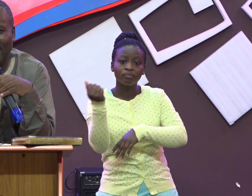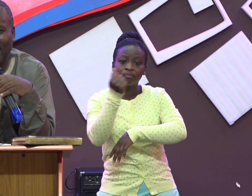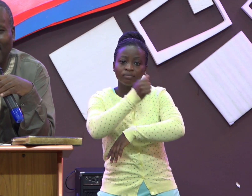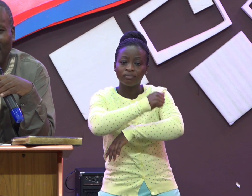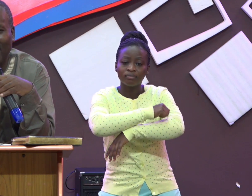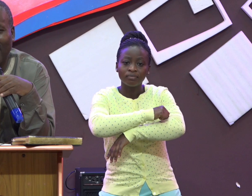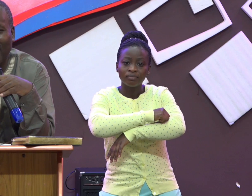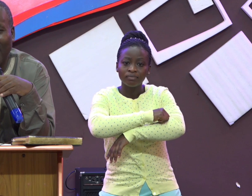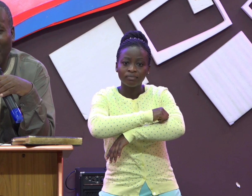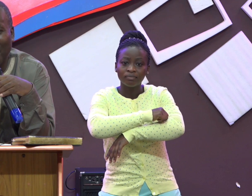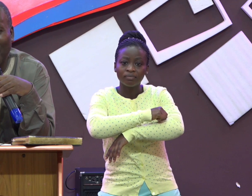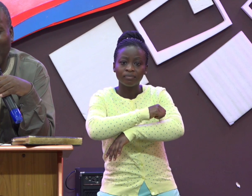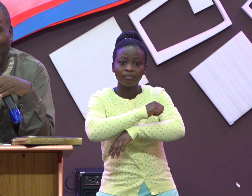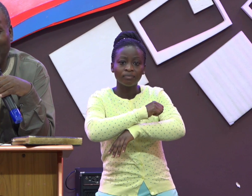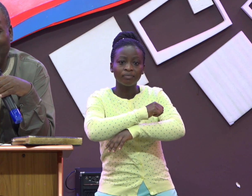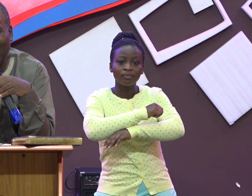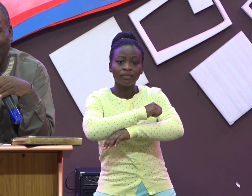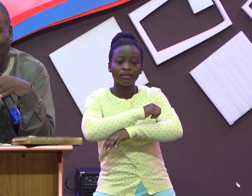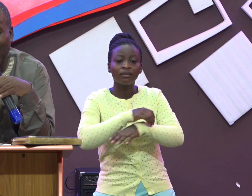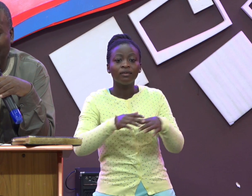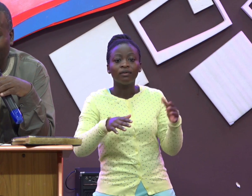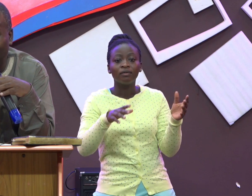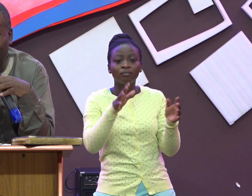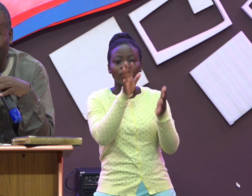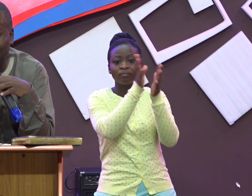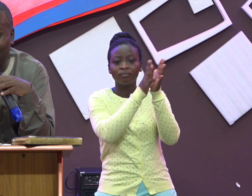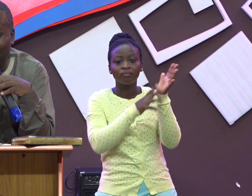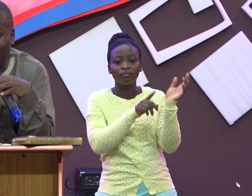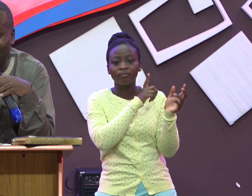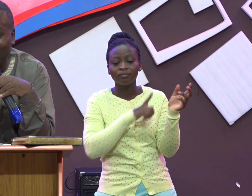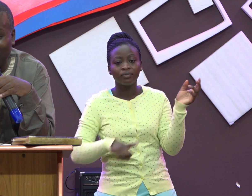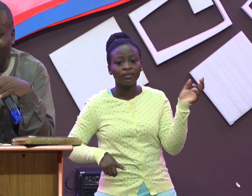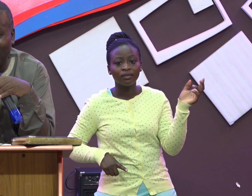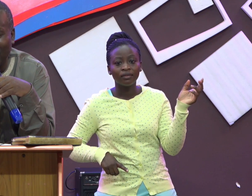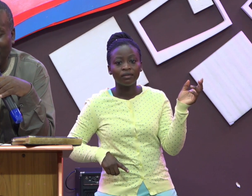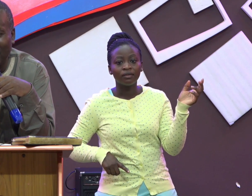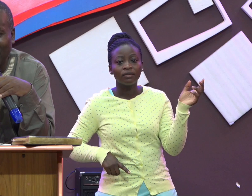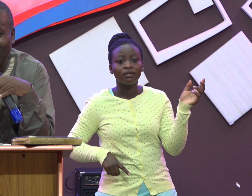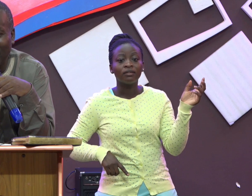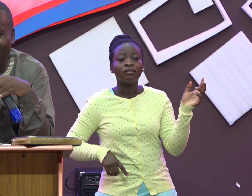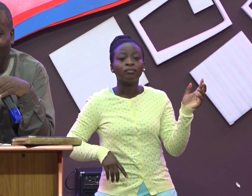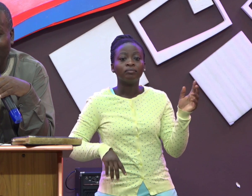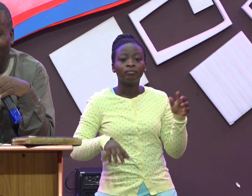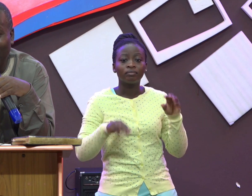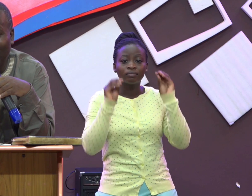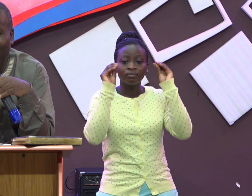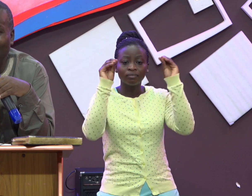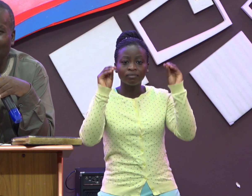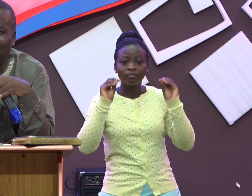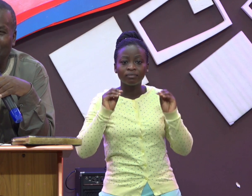Then they make her write 888. Praise the Lord. They are trying to build her